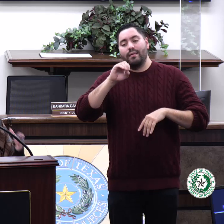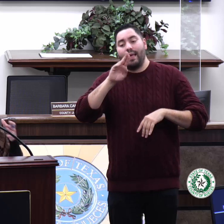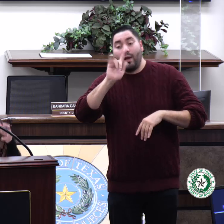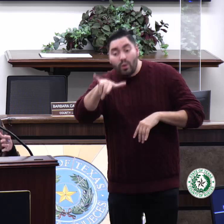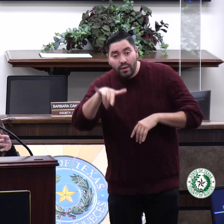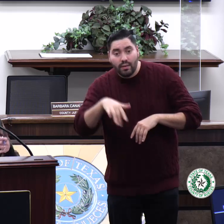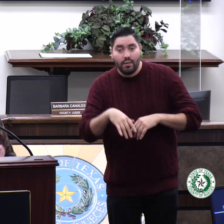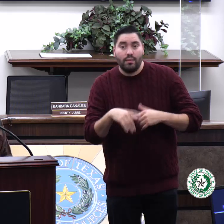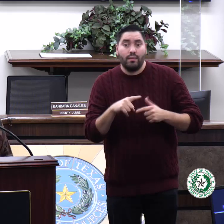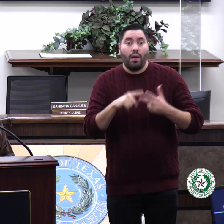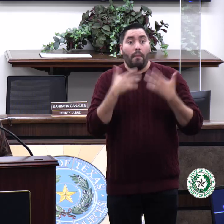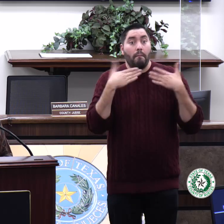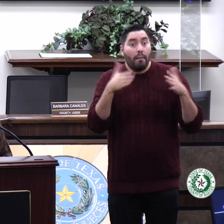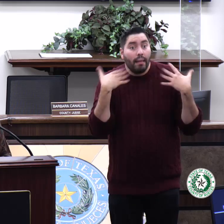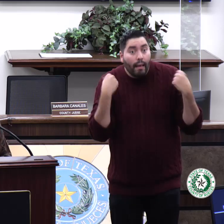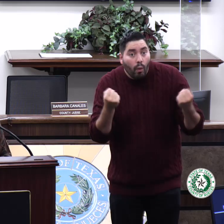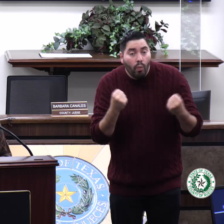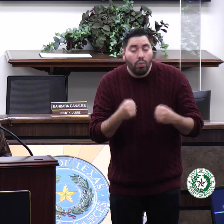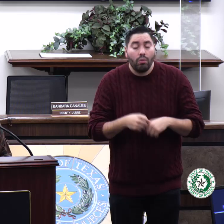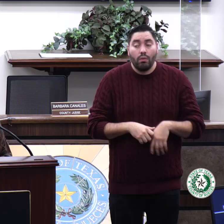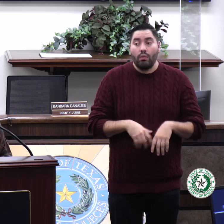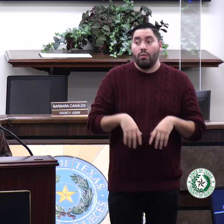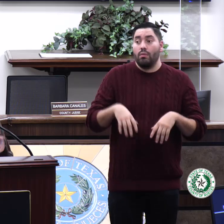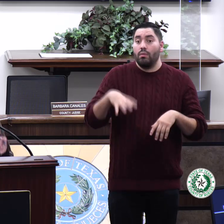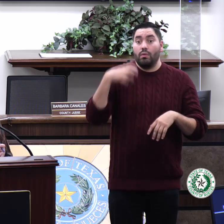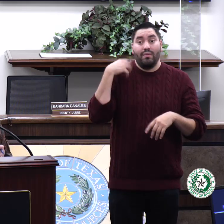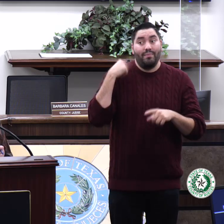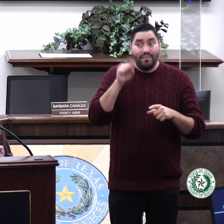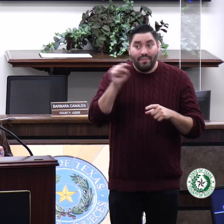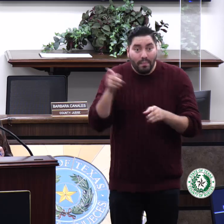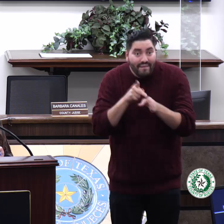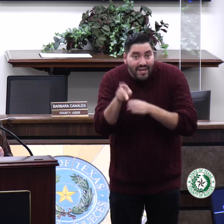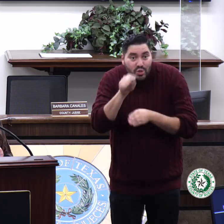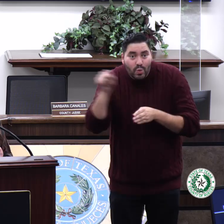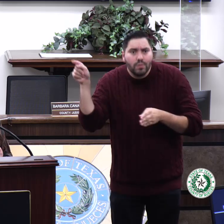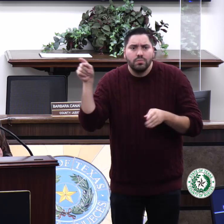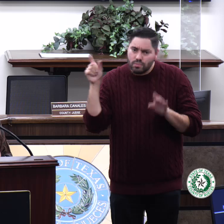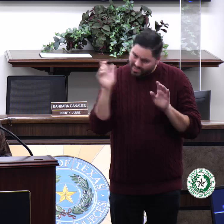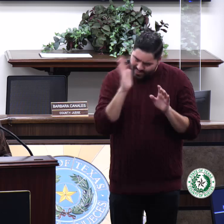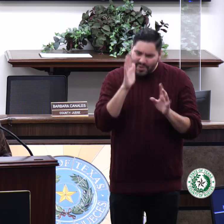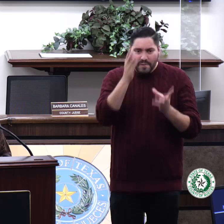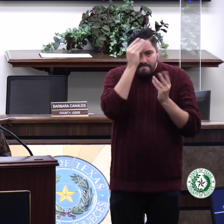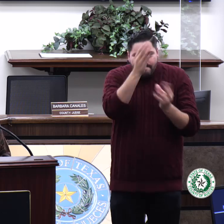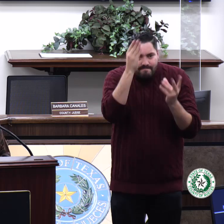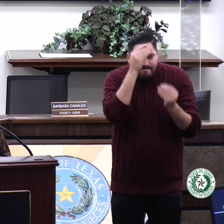professionals, to get you the information that you need. Now, I want to leave you with one additional